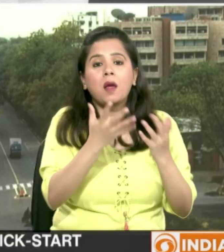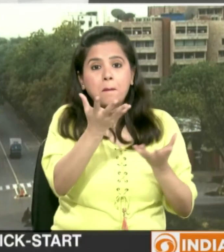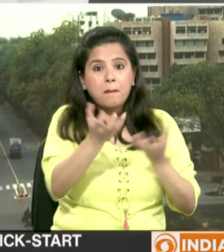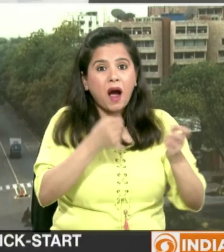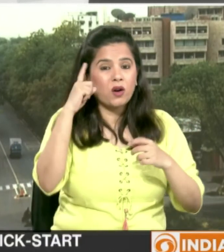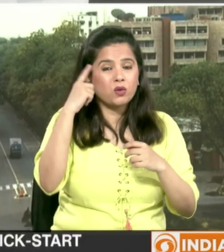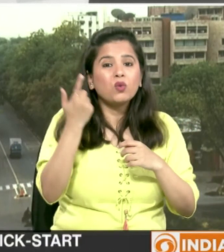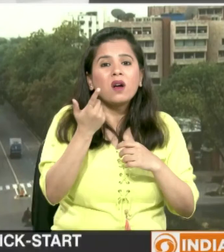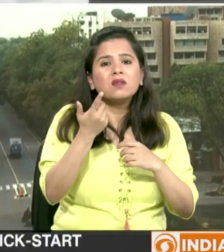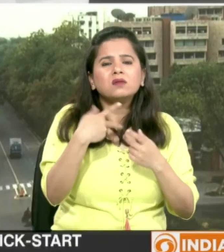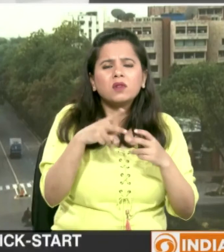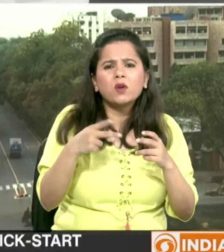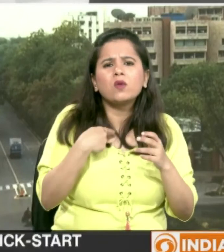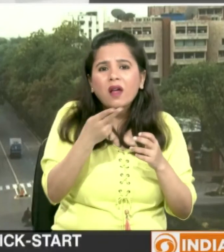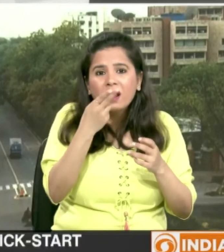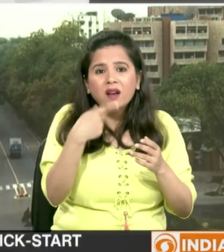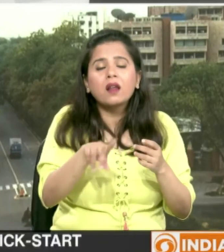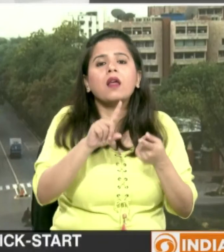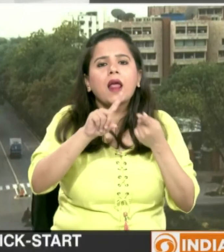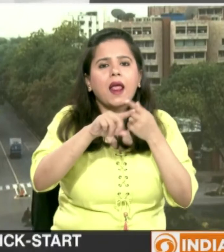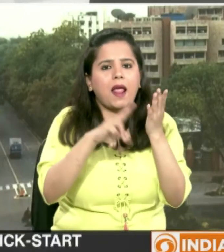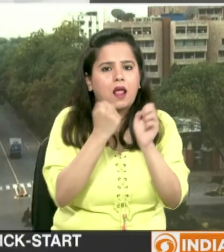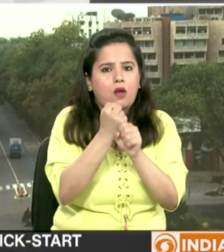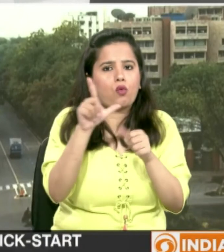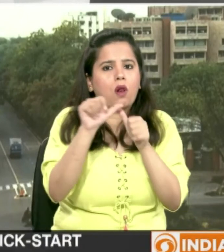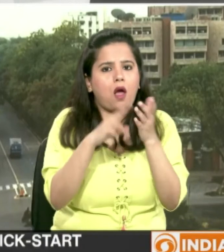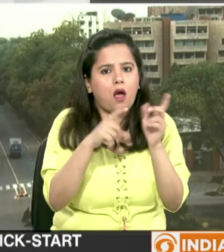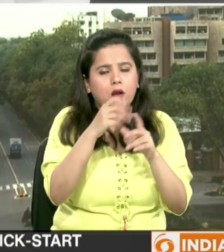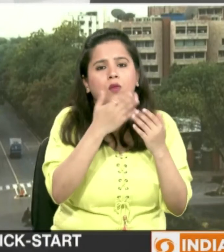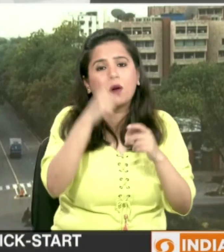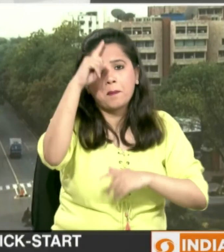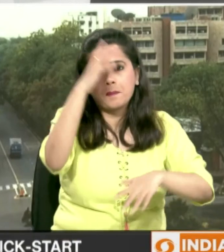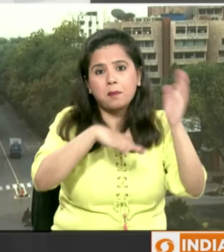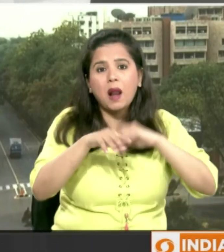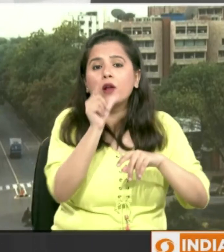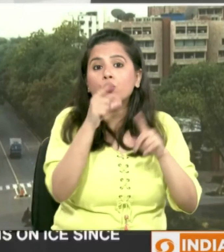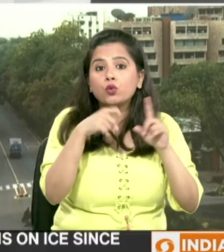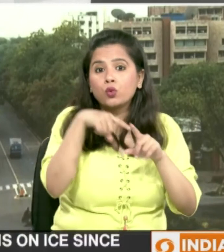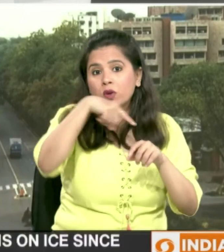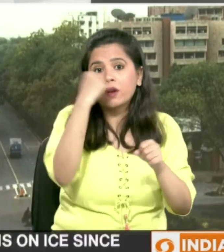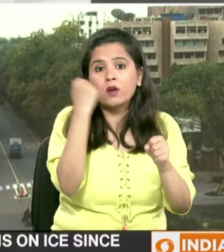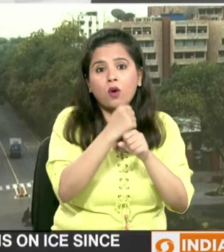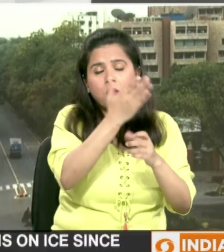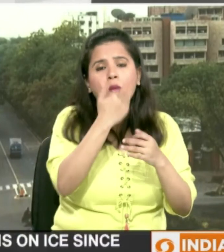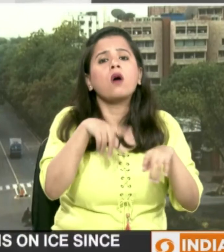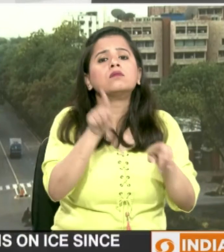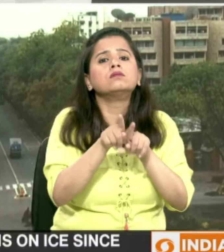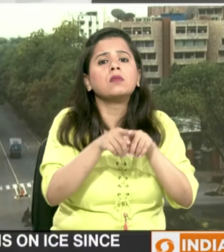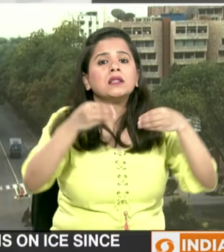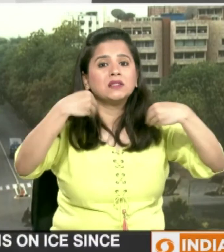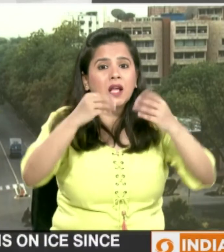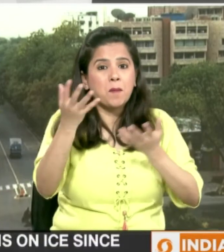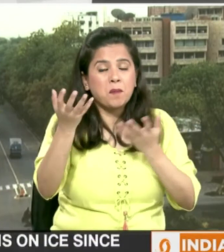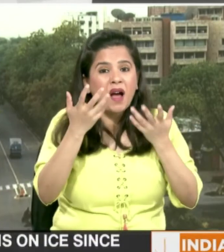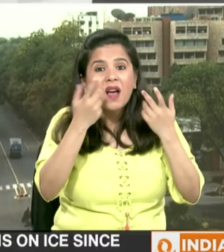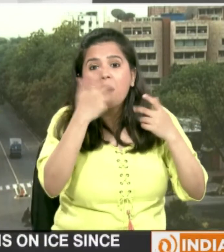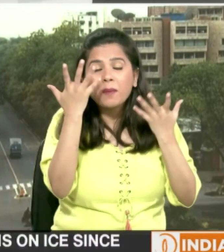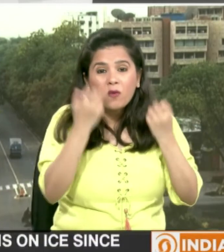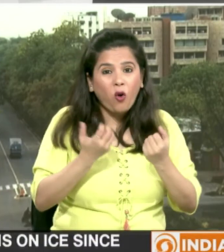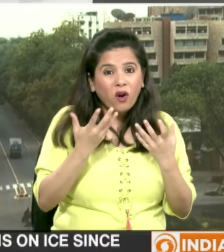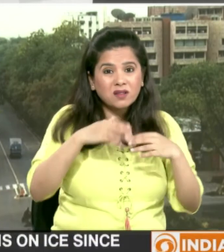renters in England will be able to move house again under plans set out by the government to restart a real estate market frozen due to the virus